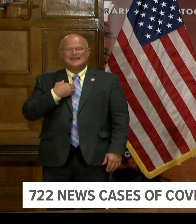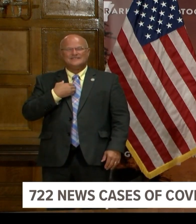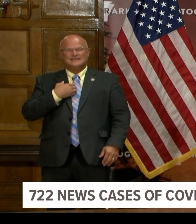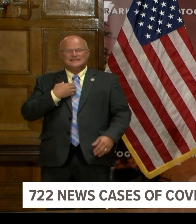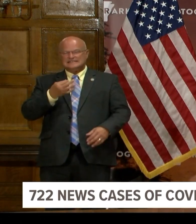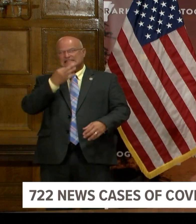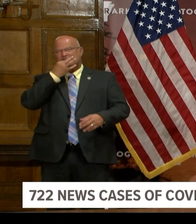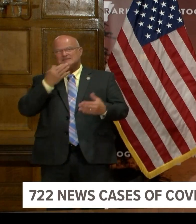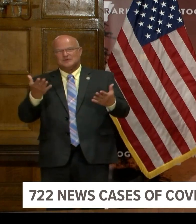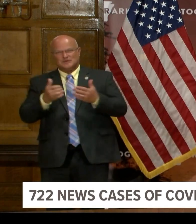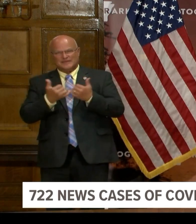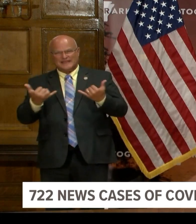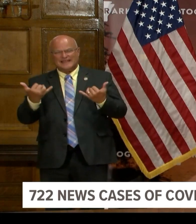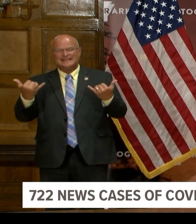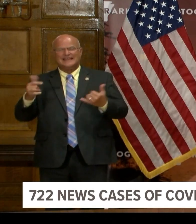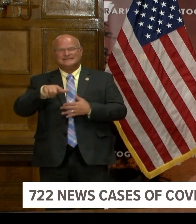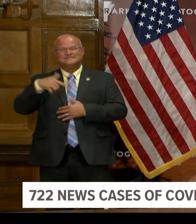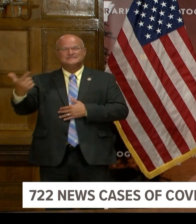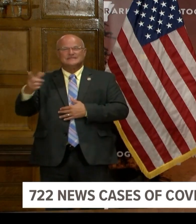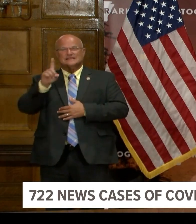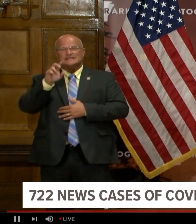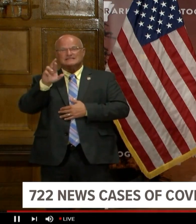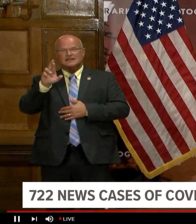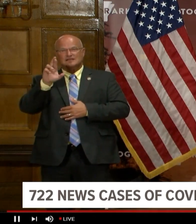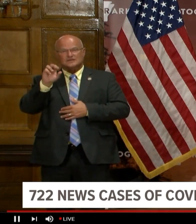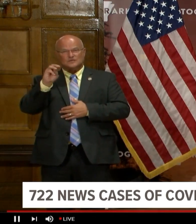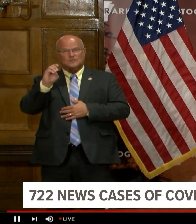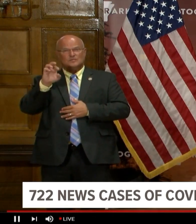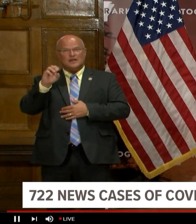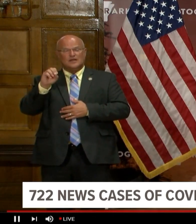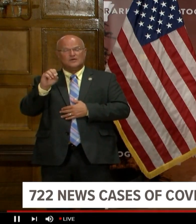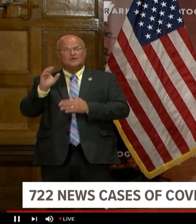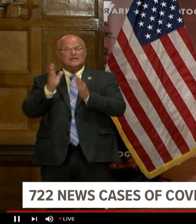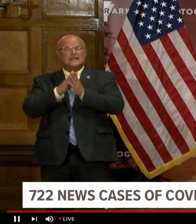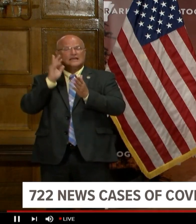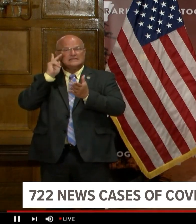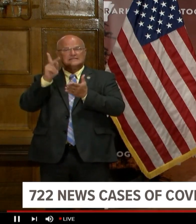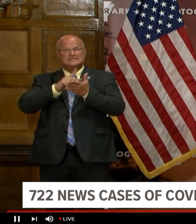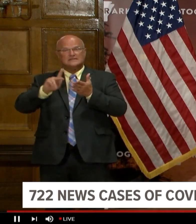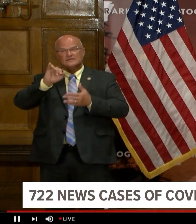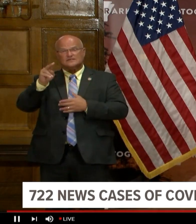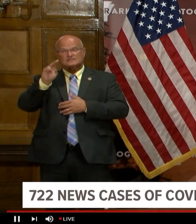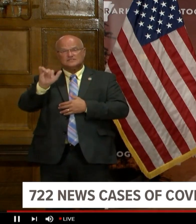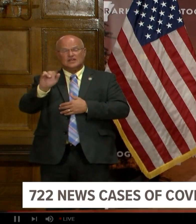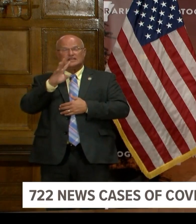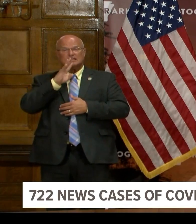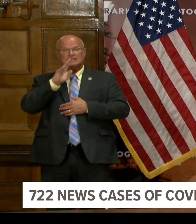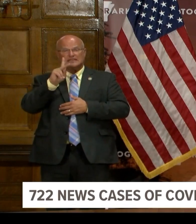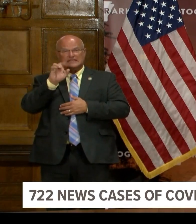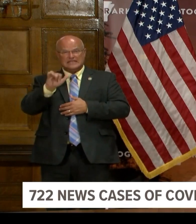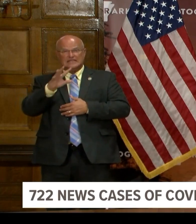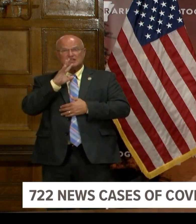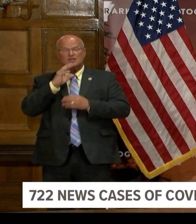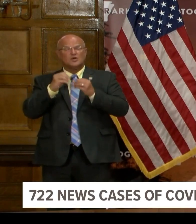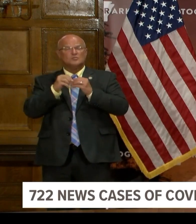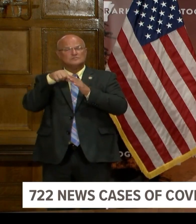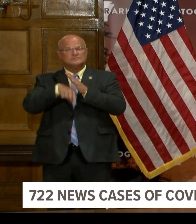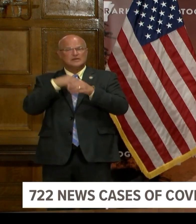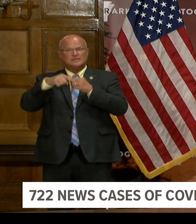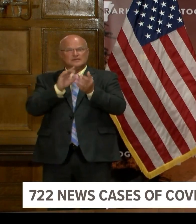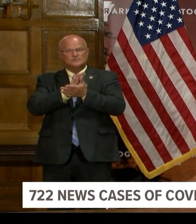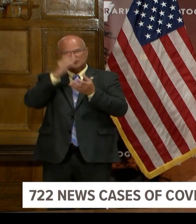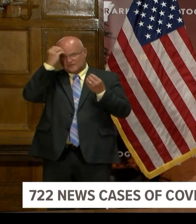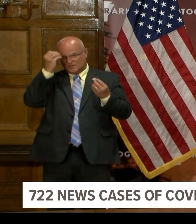expert here. With that, Dr. Romero, and then I'll ask Secretary Key to come and talk a little bit more details about the school